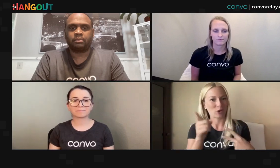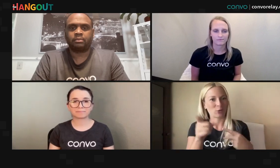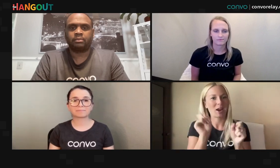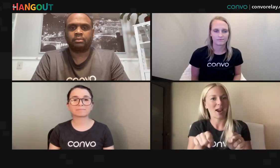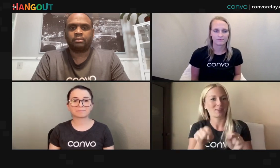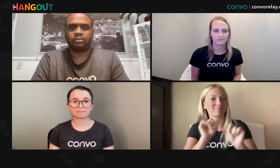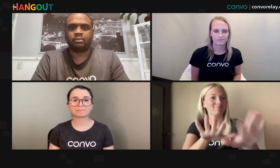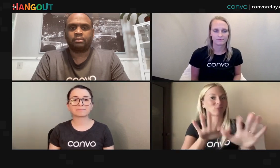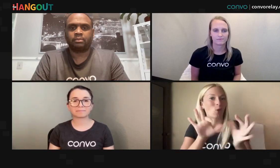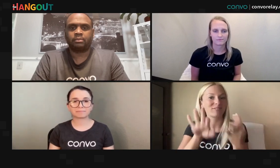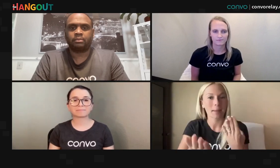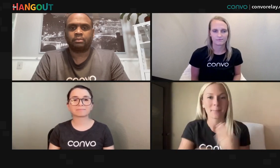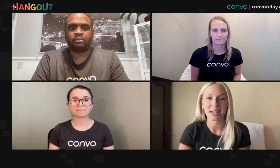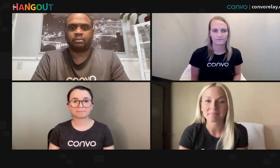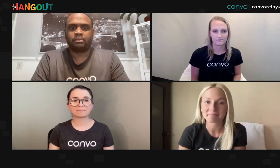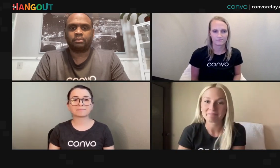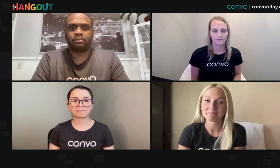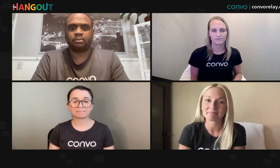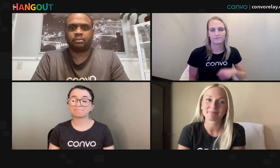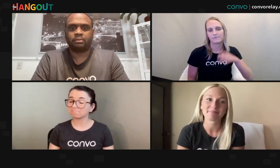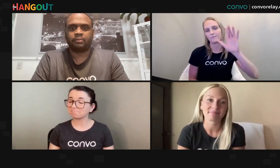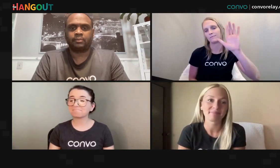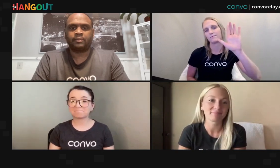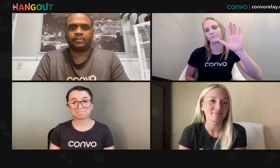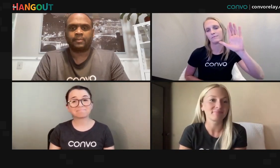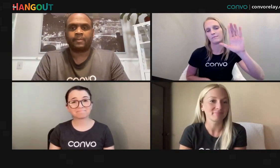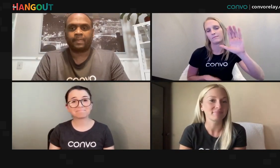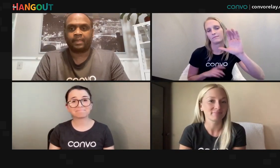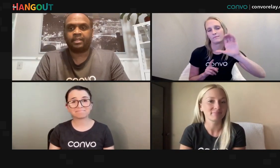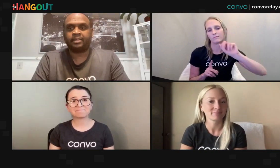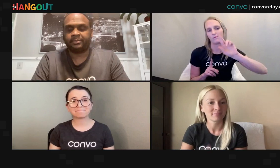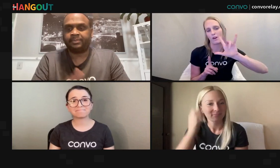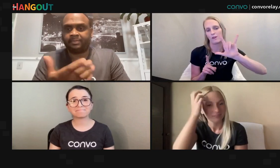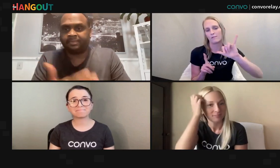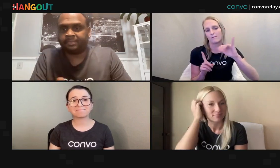have two options there where you're going to be able to send in your feedback.